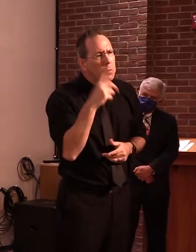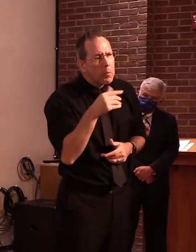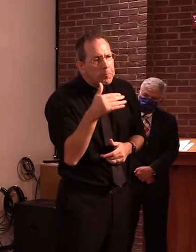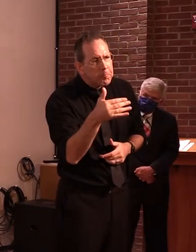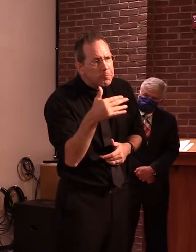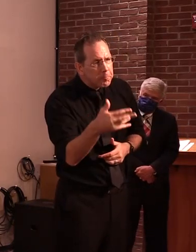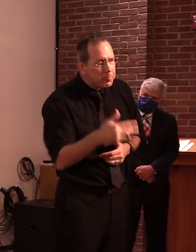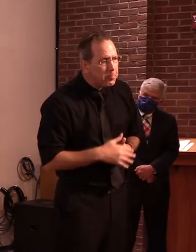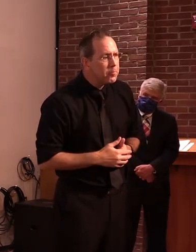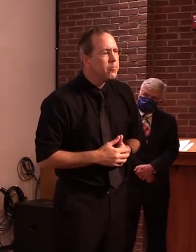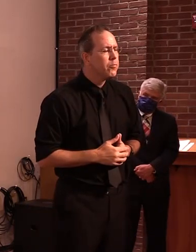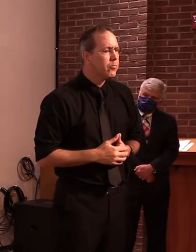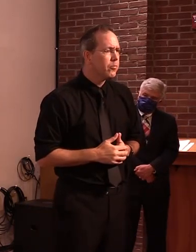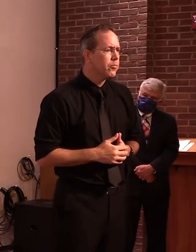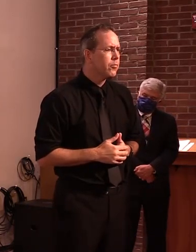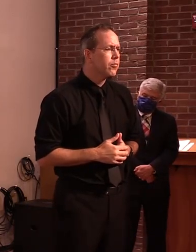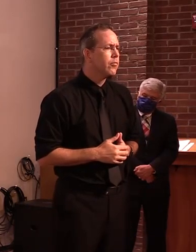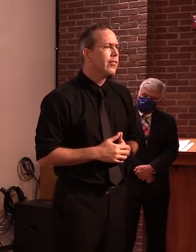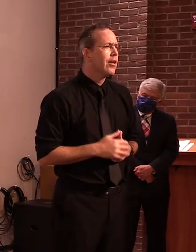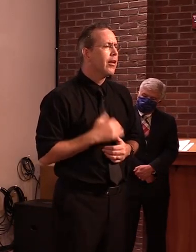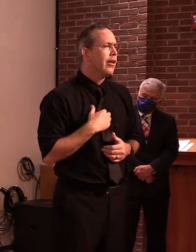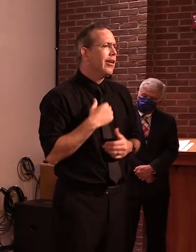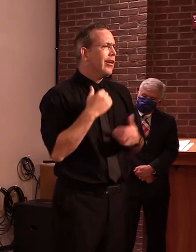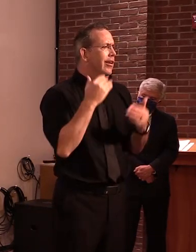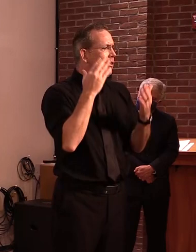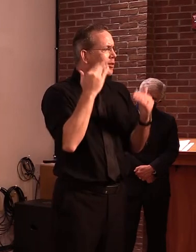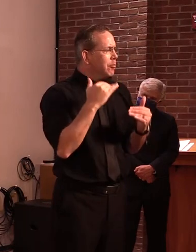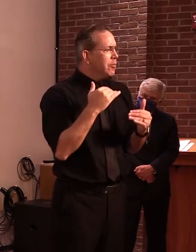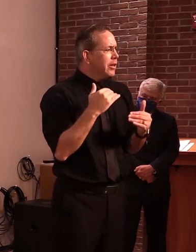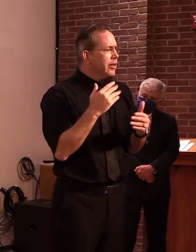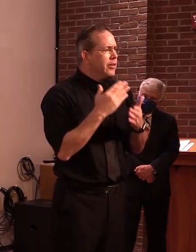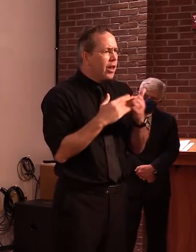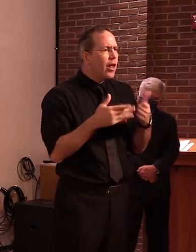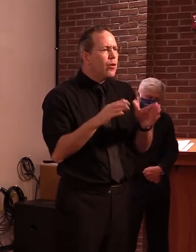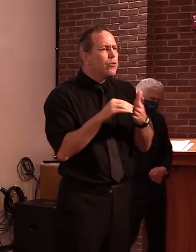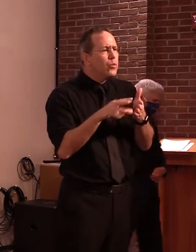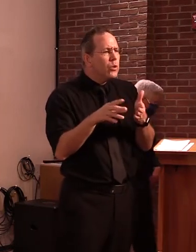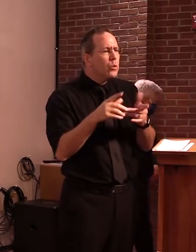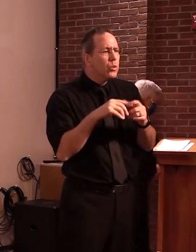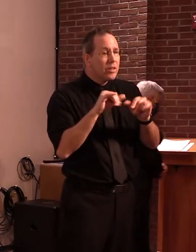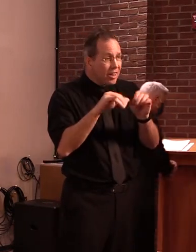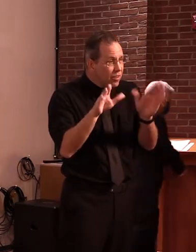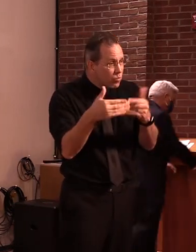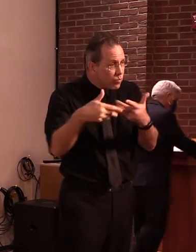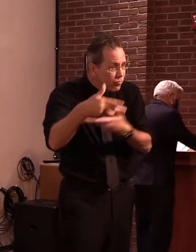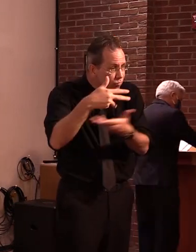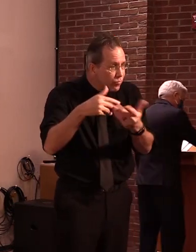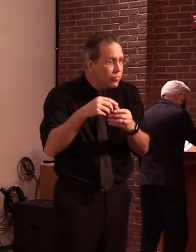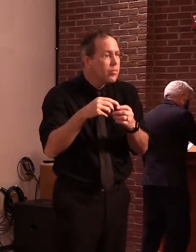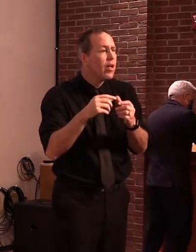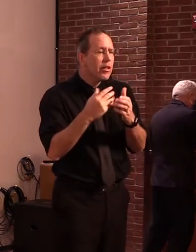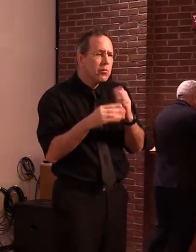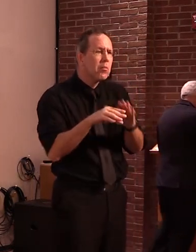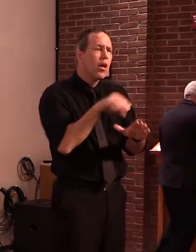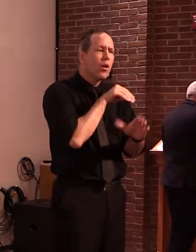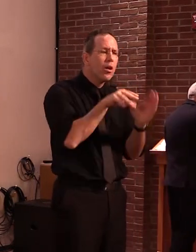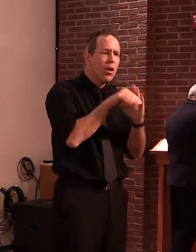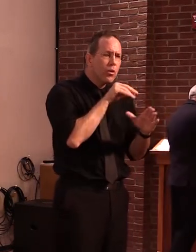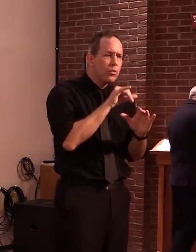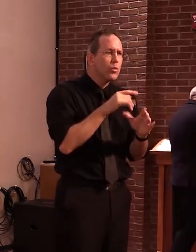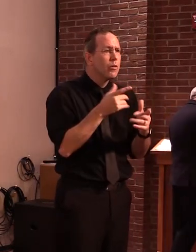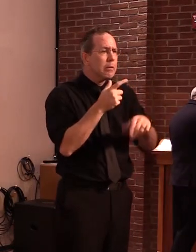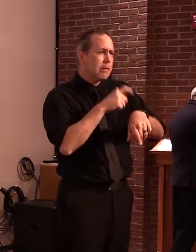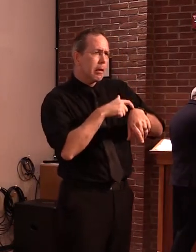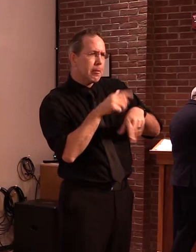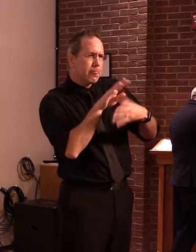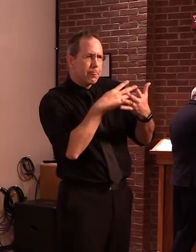able to have in-person instruction and create more flexibility. But it might take some time for some districts